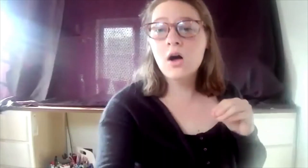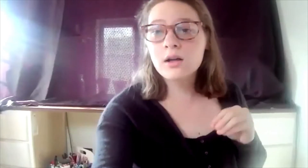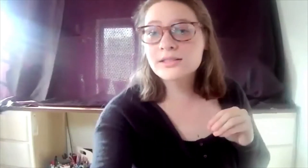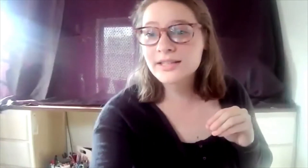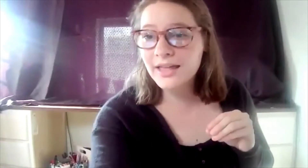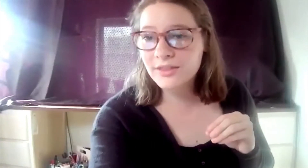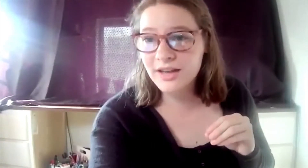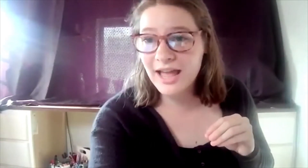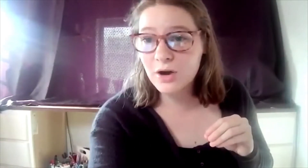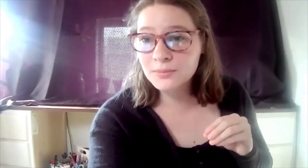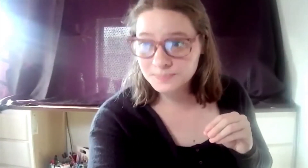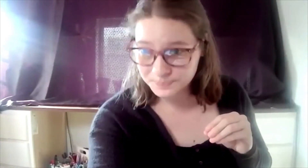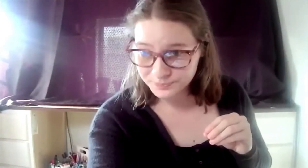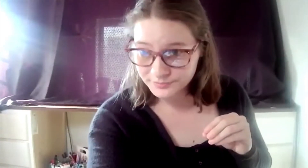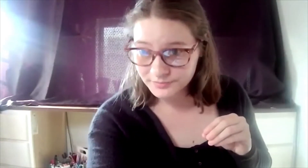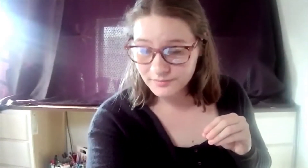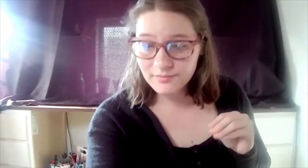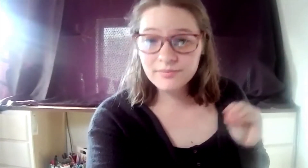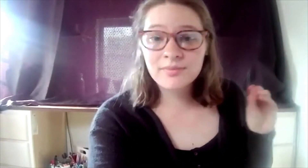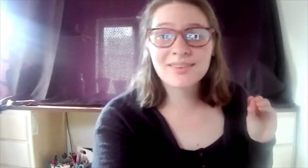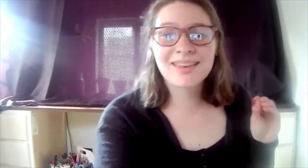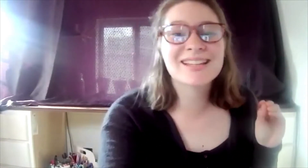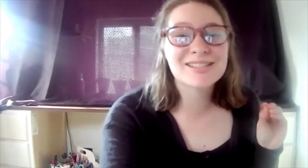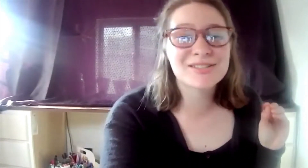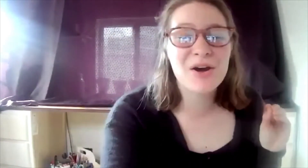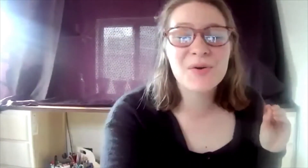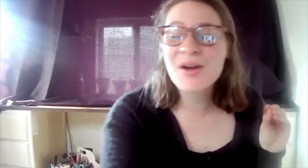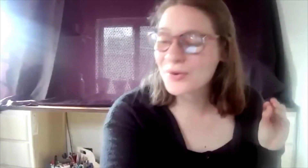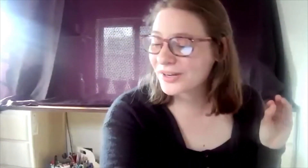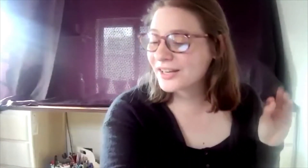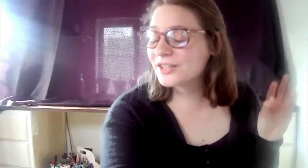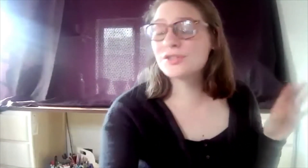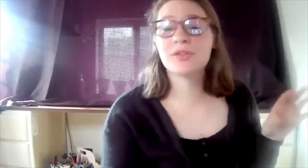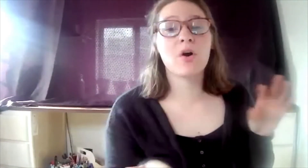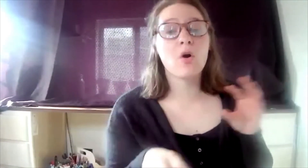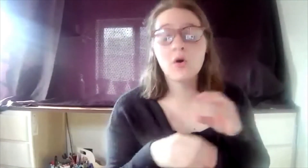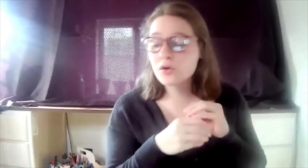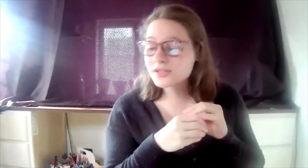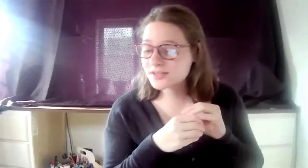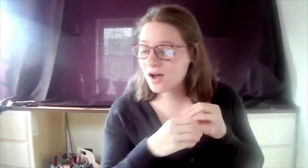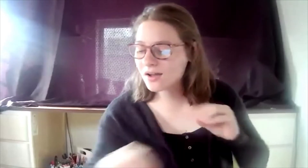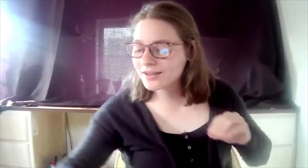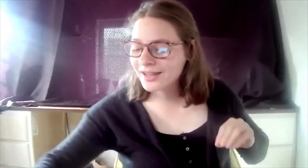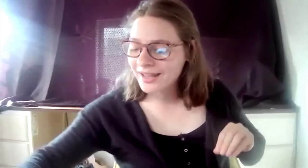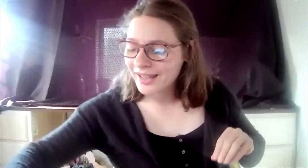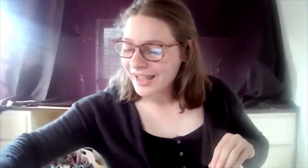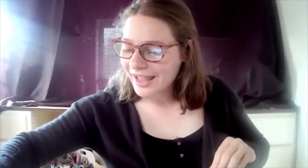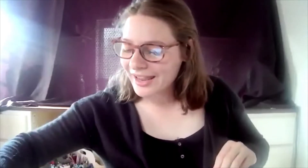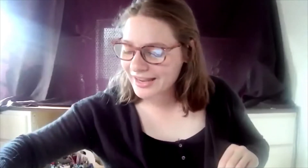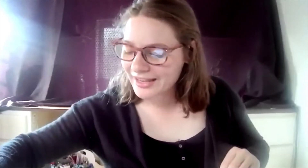all together now. And so we're gonna do the whole song,